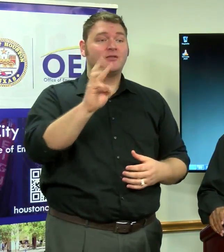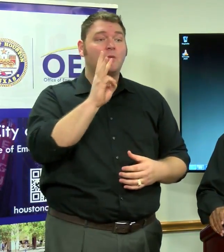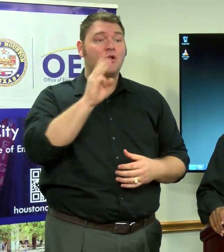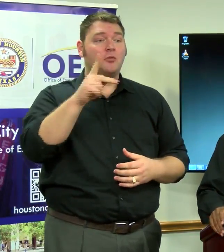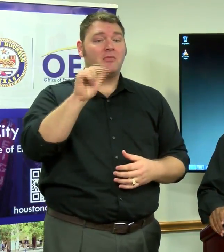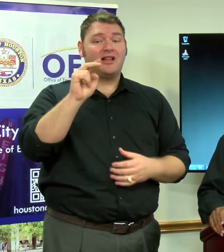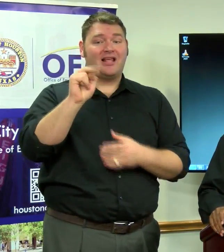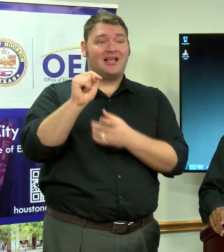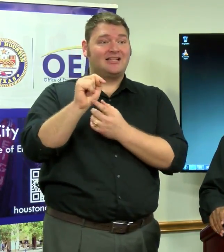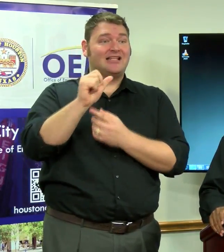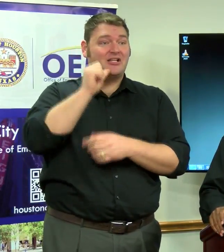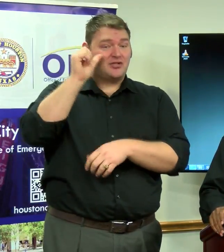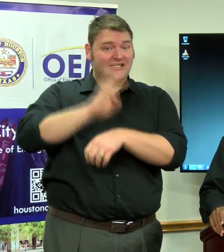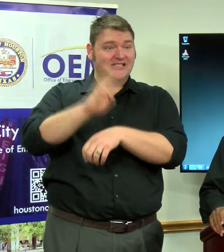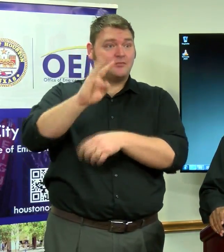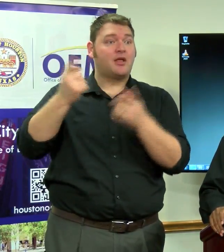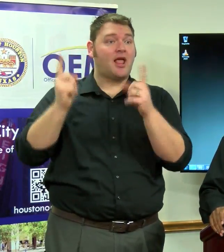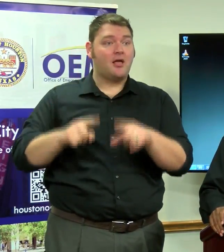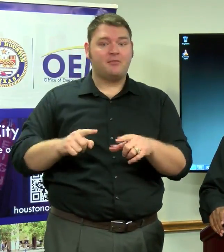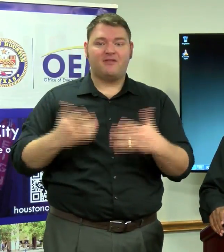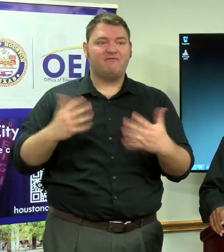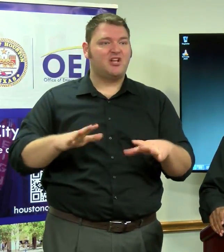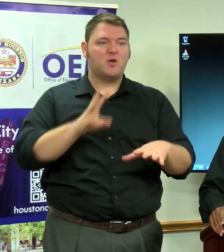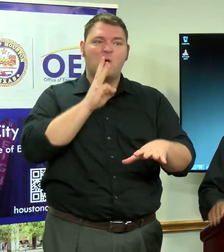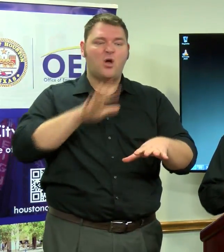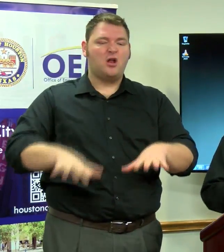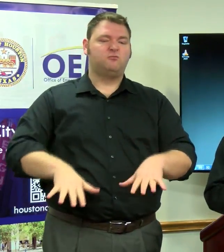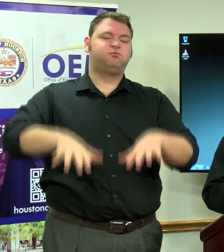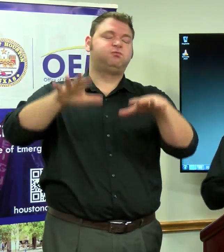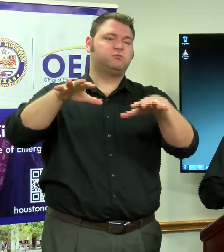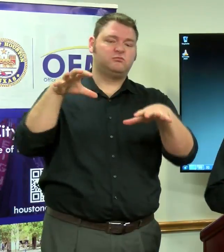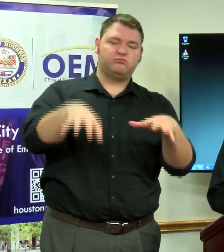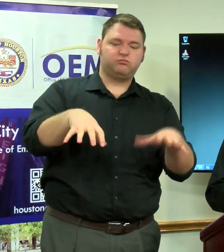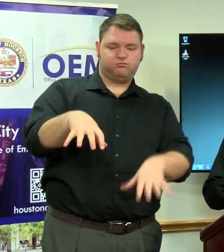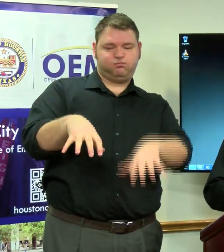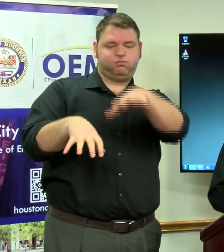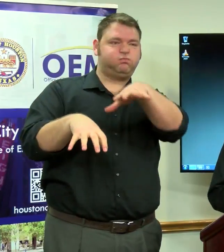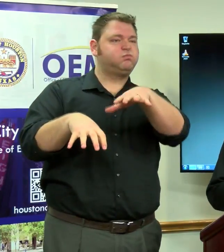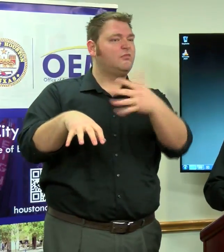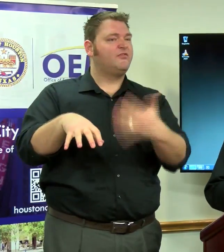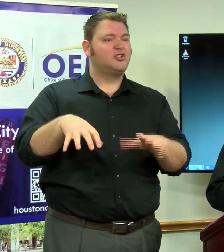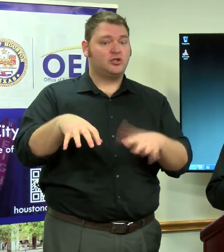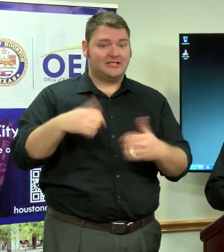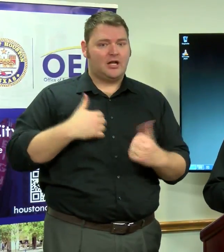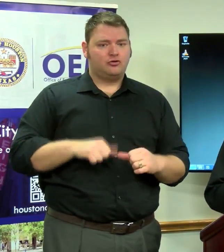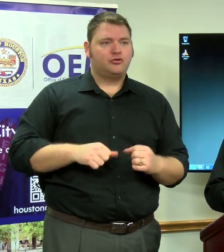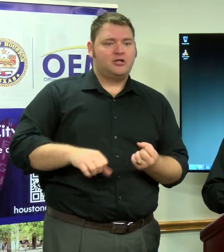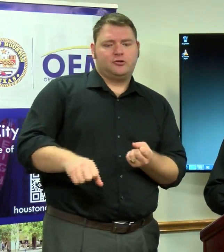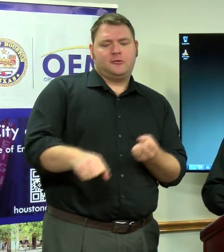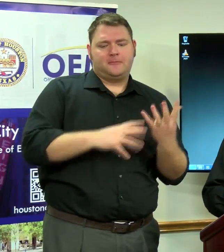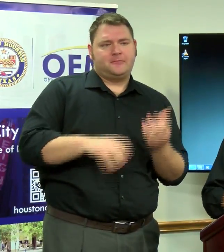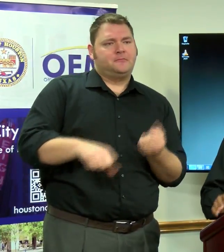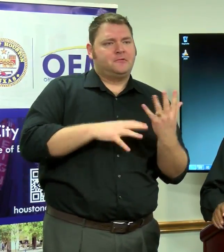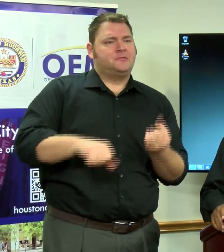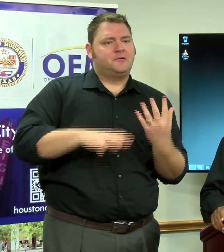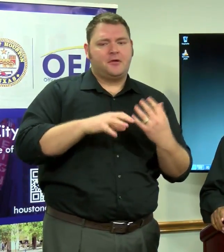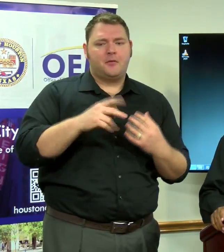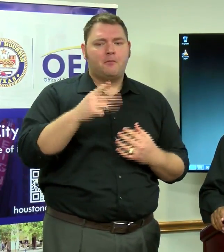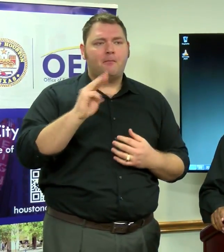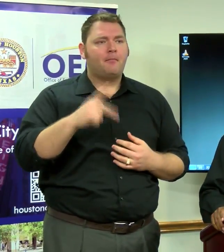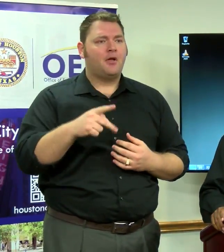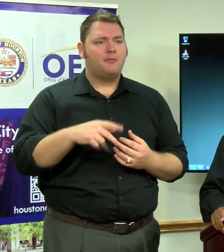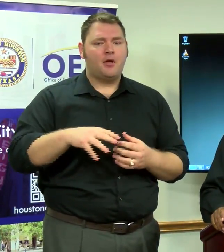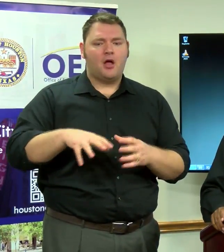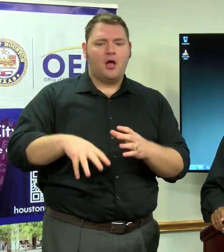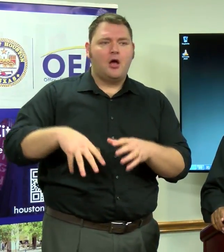completely submerged. And what that means is that we're trying to pump it out. We're working on pumping it out,